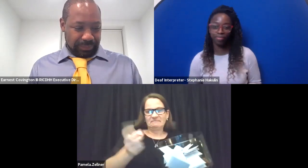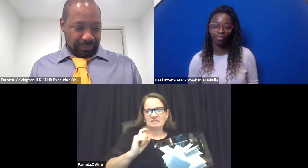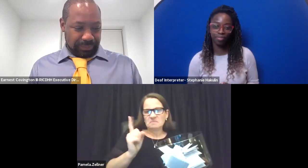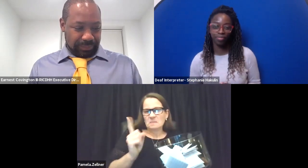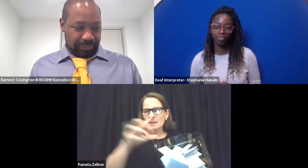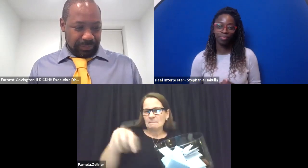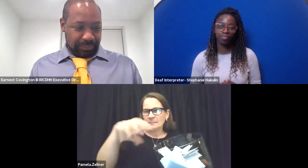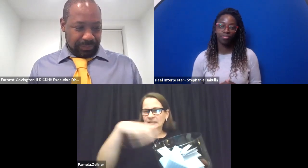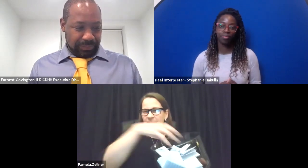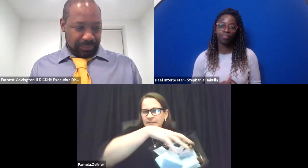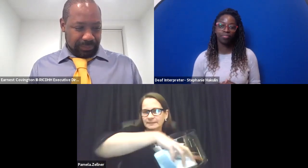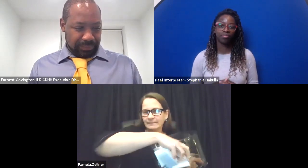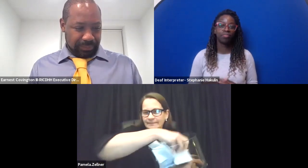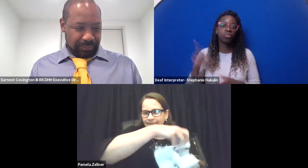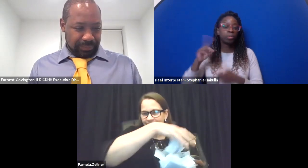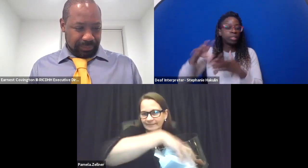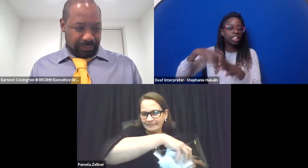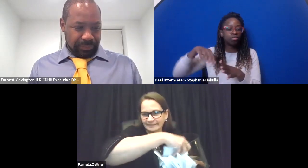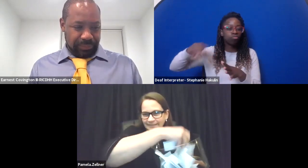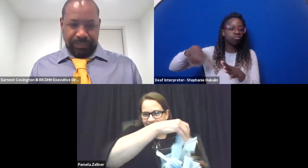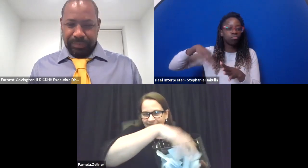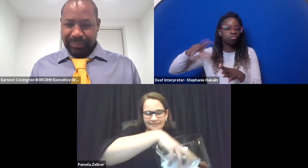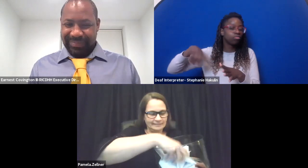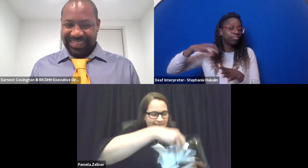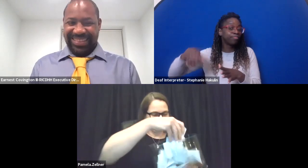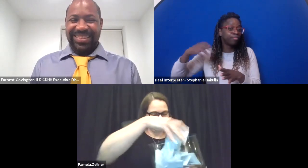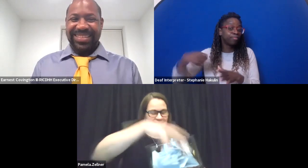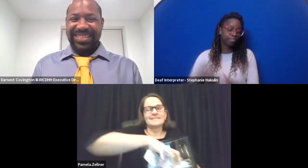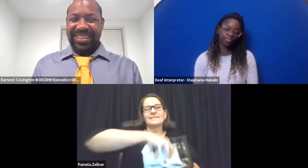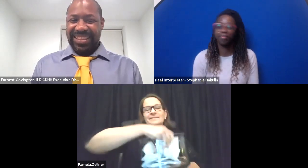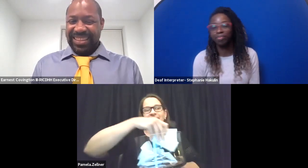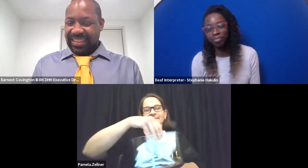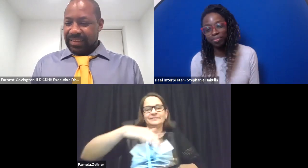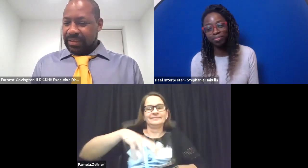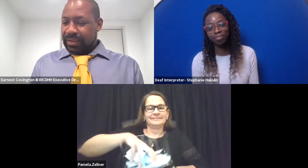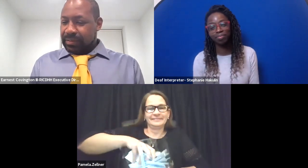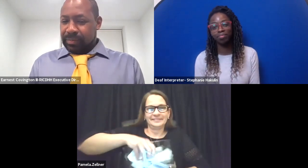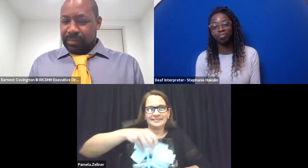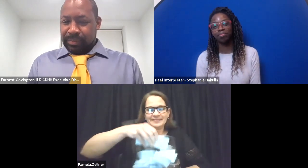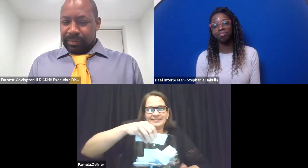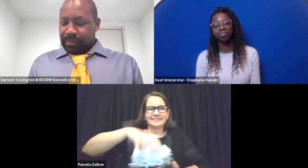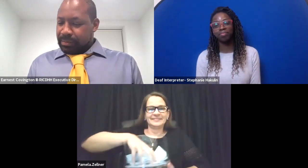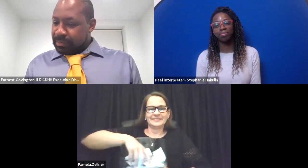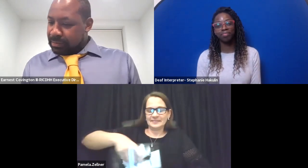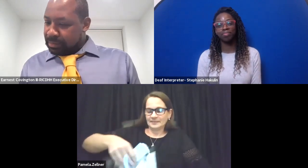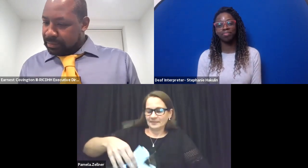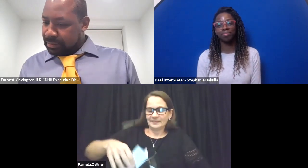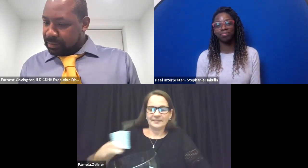up, as you can see. I'm going to take my time here. I want to make sure it's very mixed up.